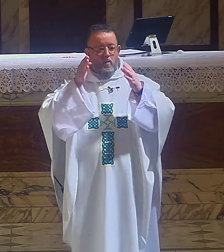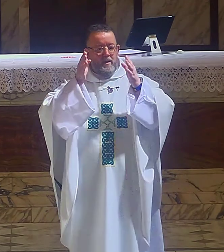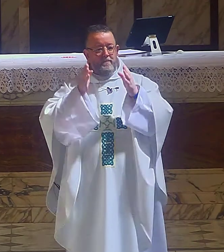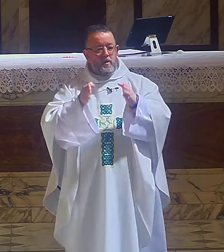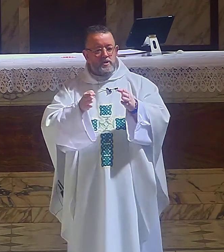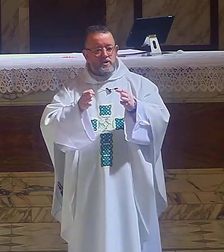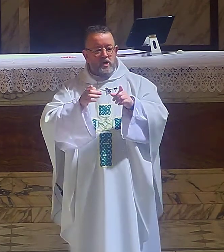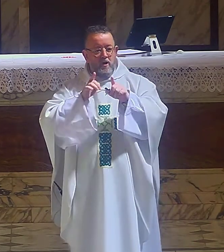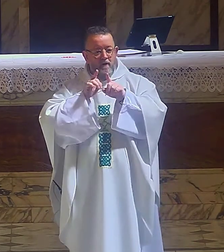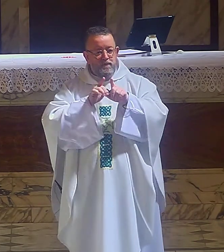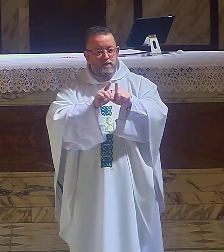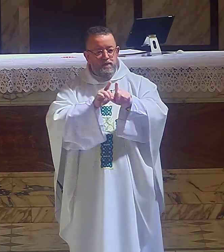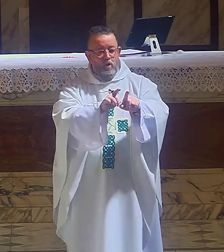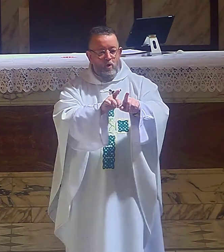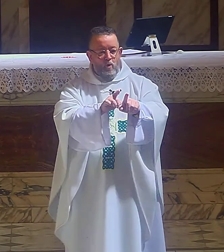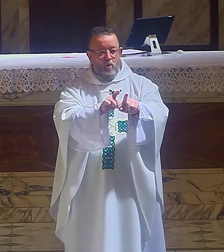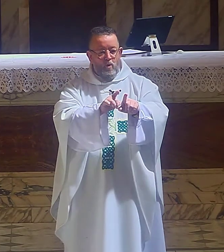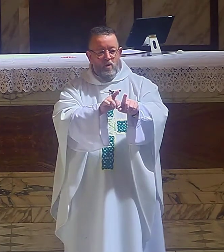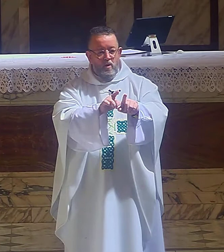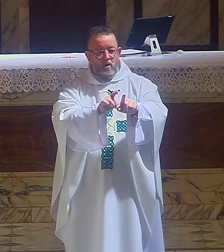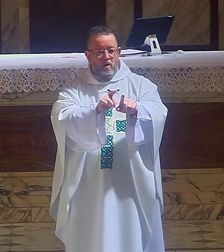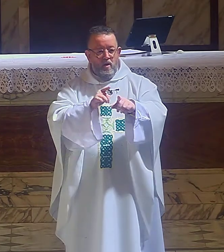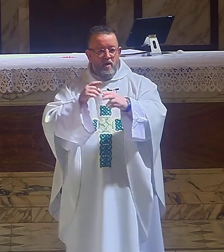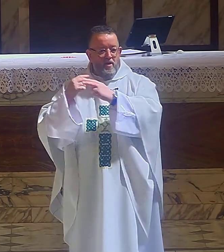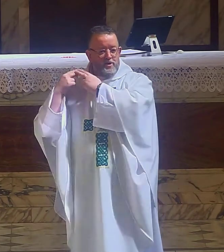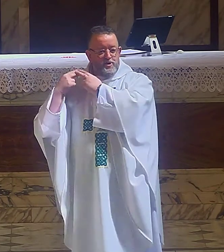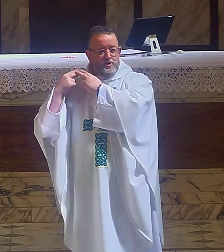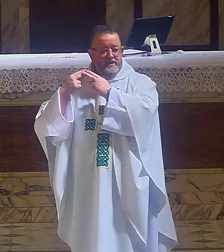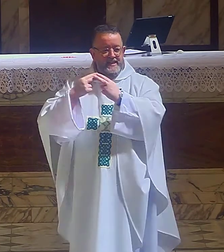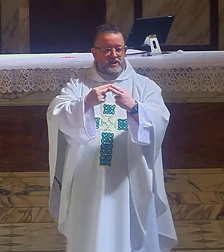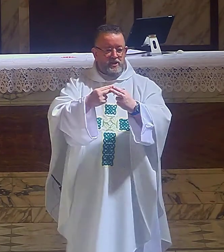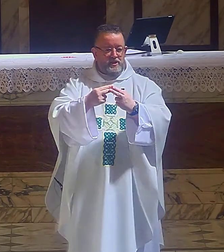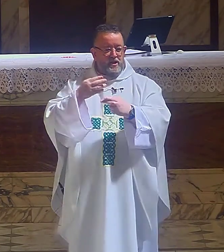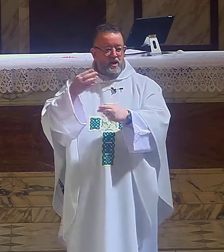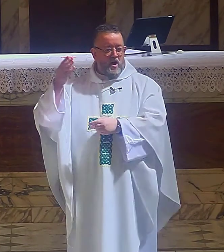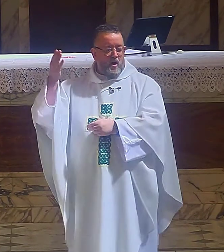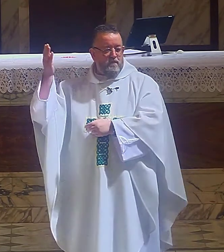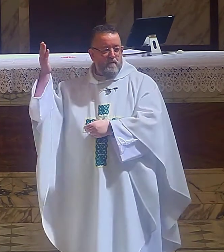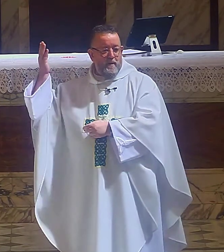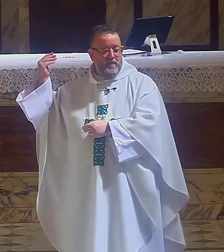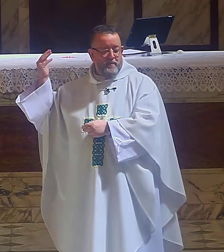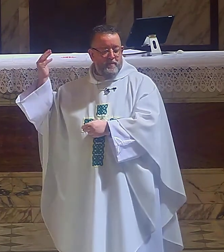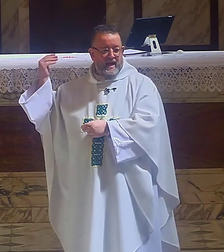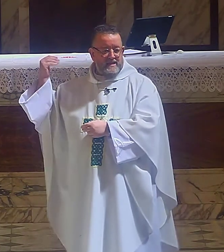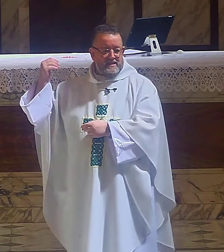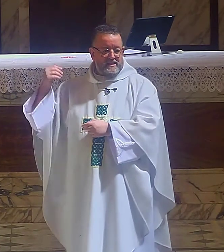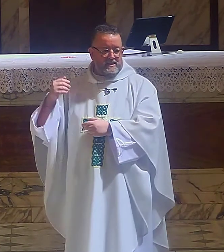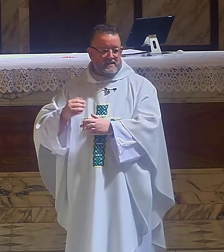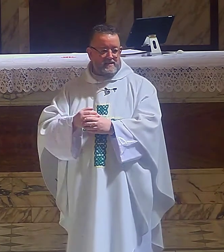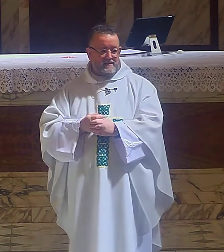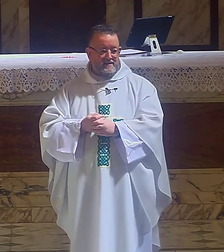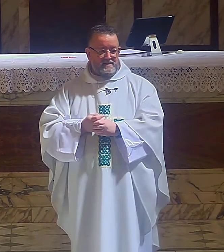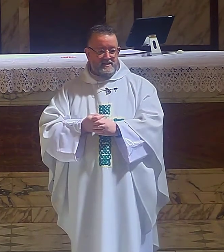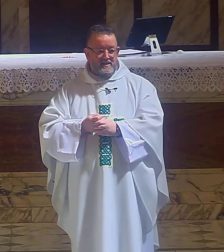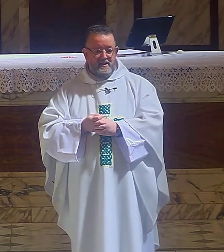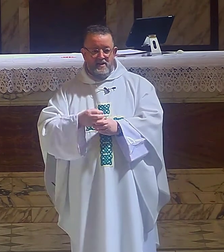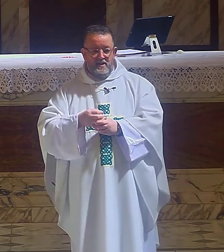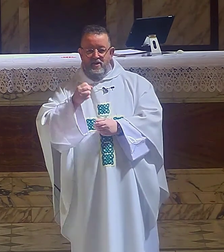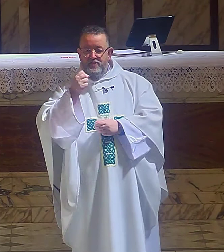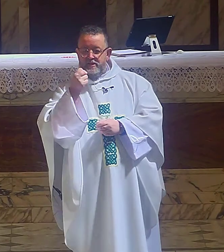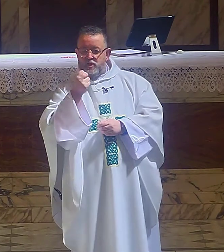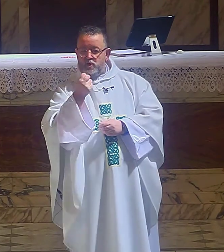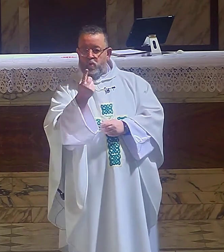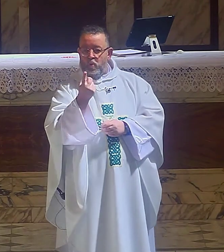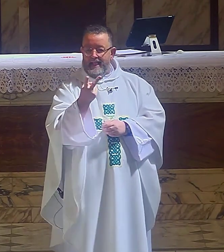We must follow the tradition of the past.